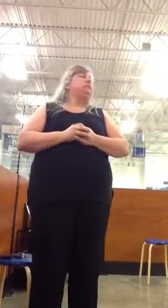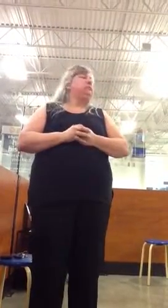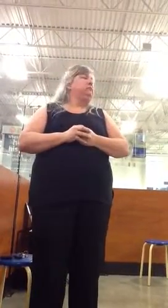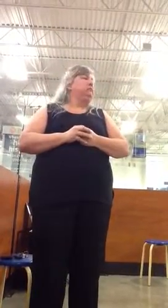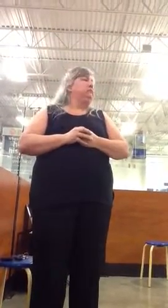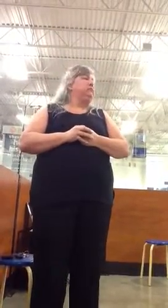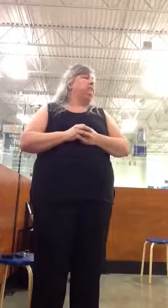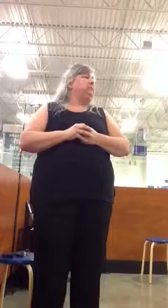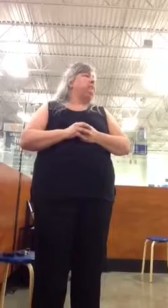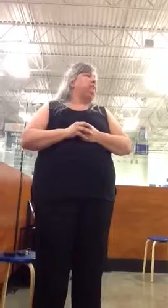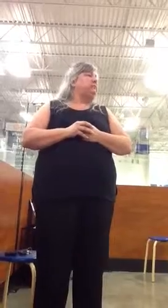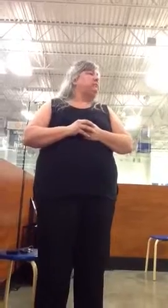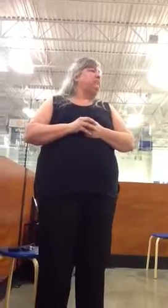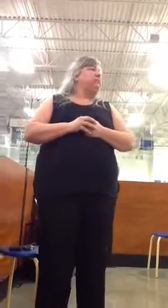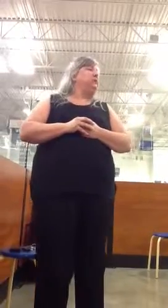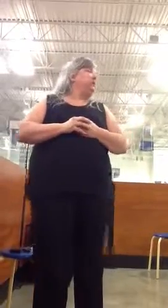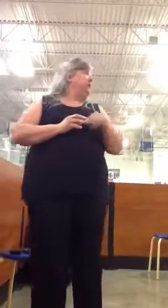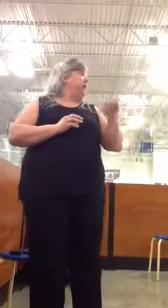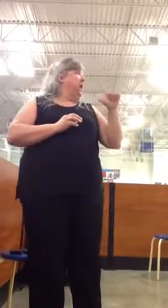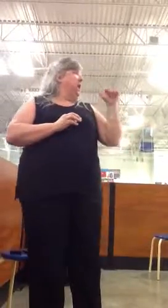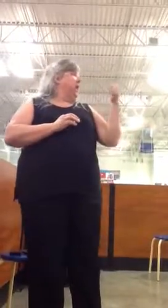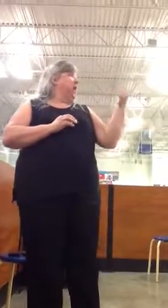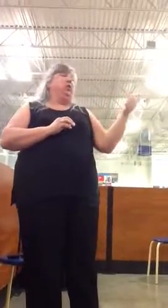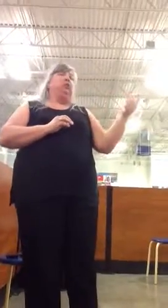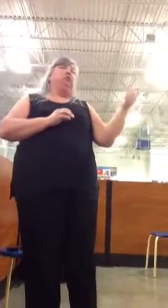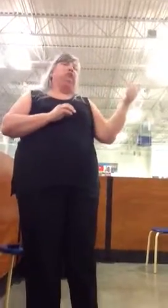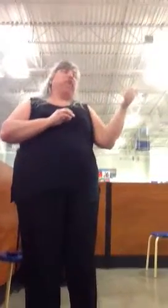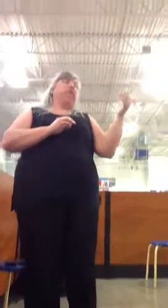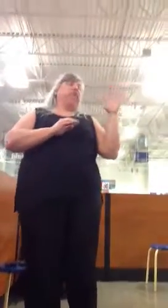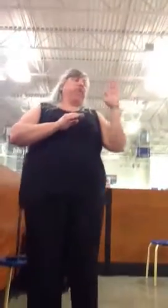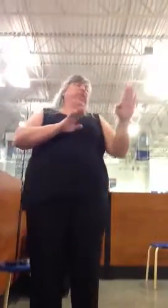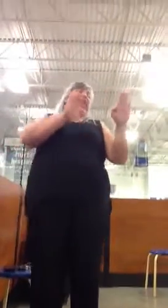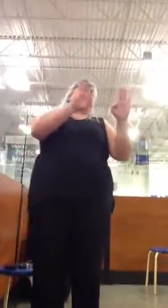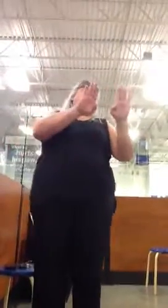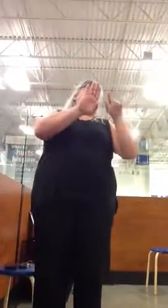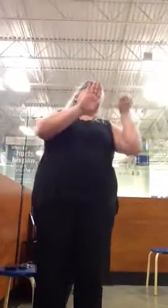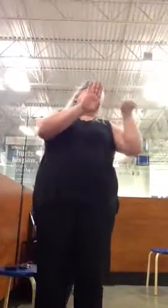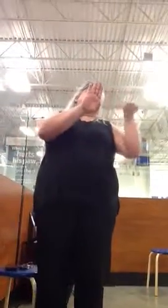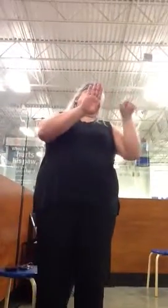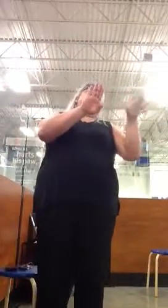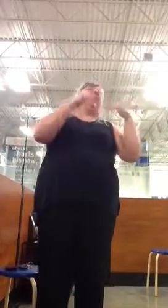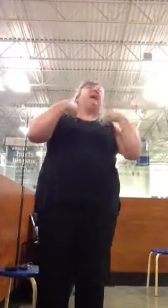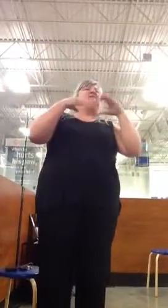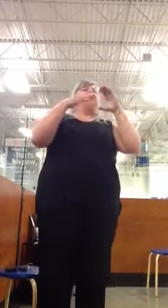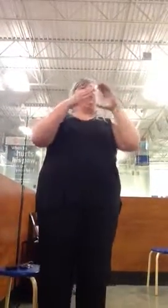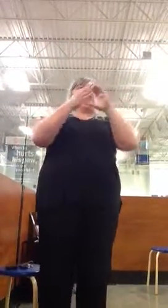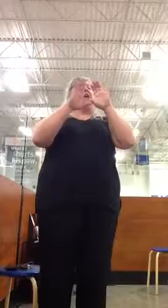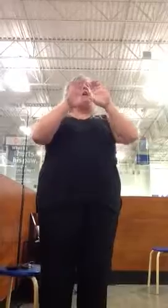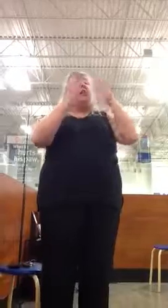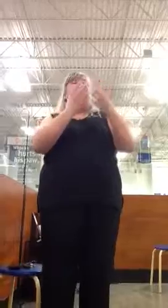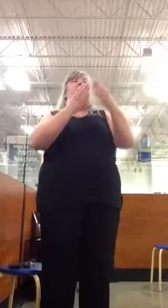Alright. So on this other side, I have the class schedule. This is everything we'll be doing for the 6 weeks.